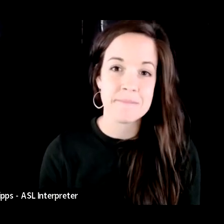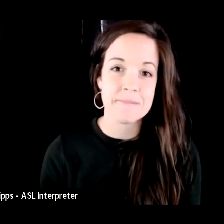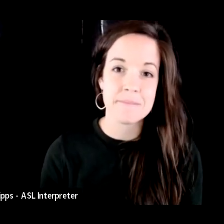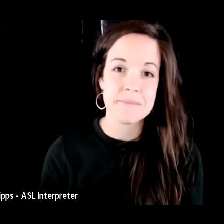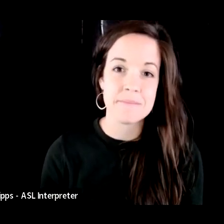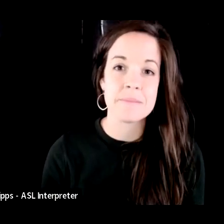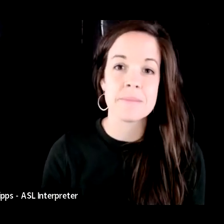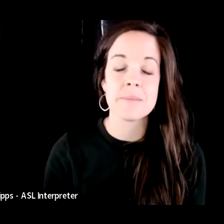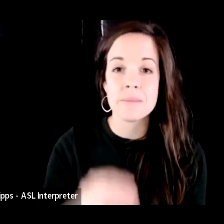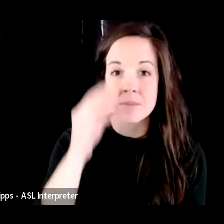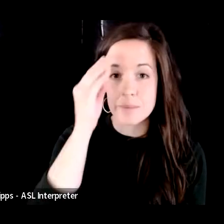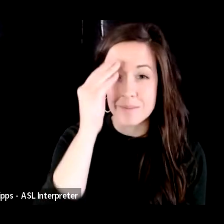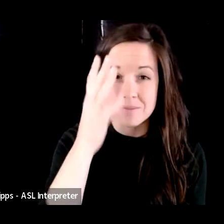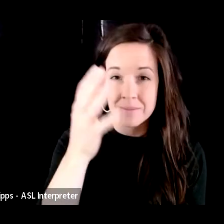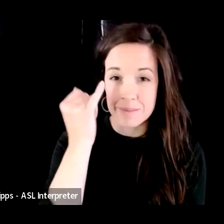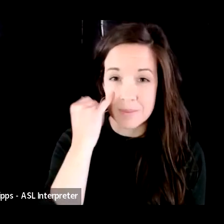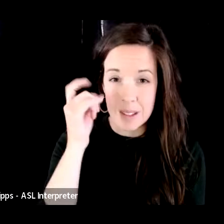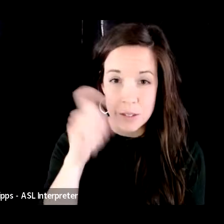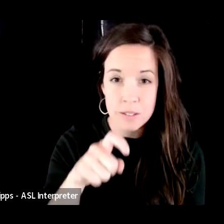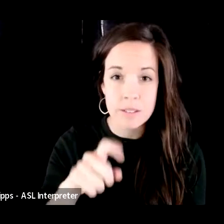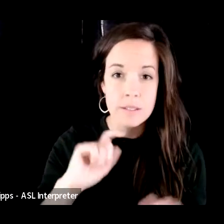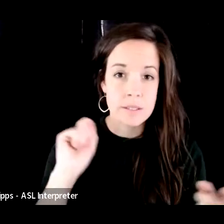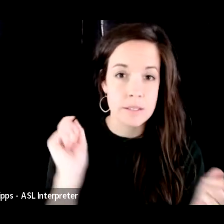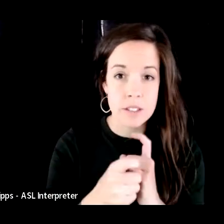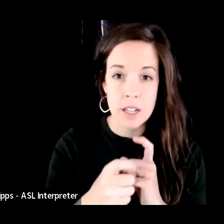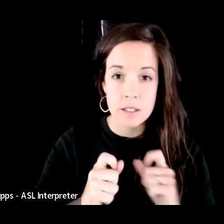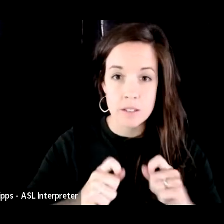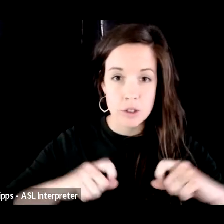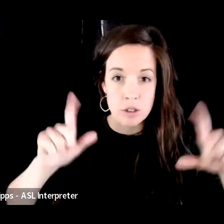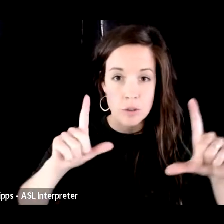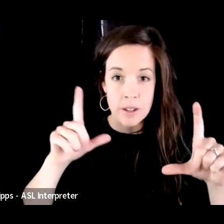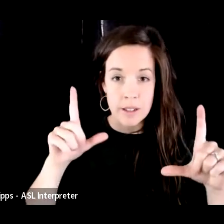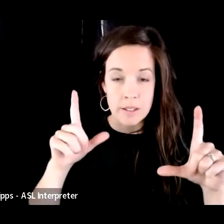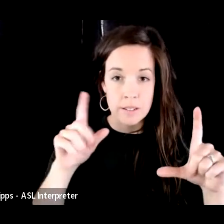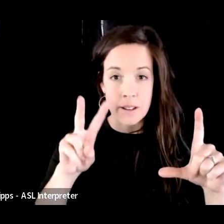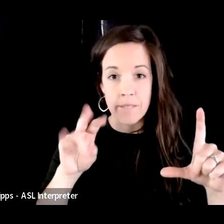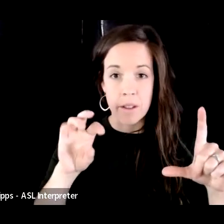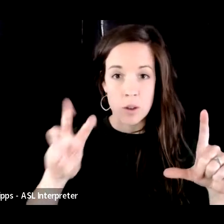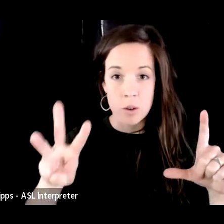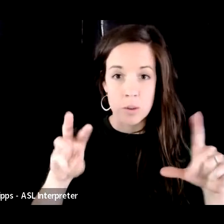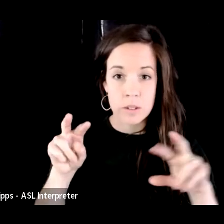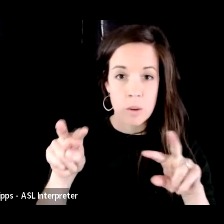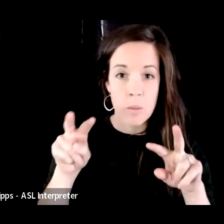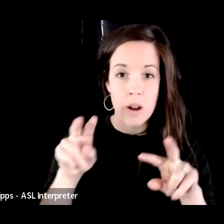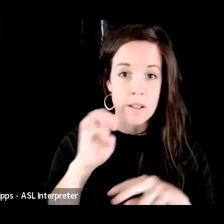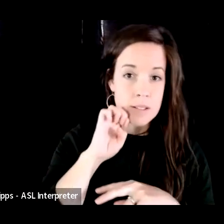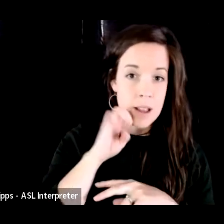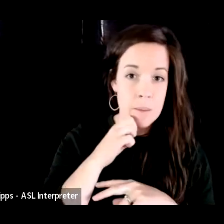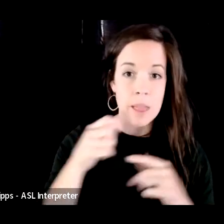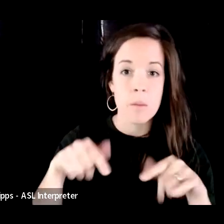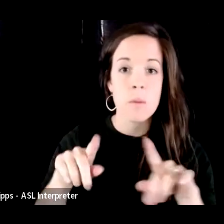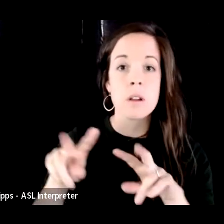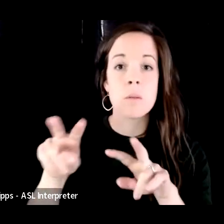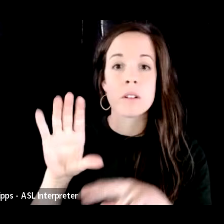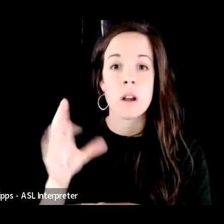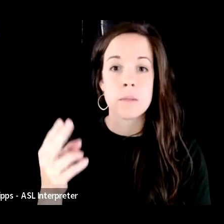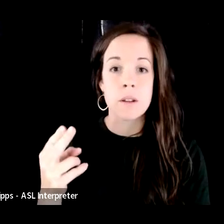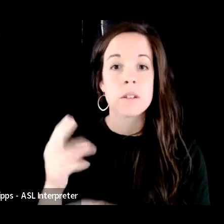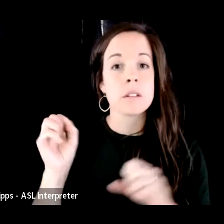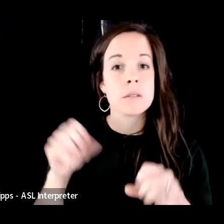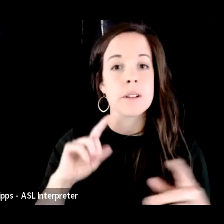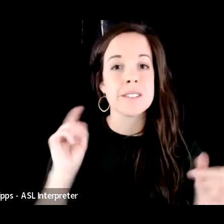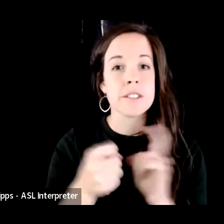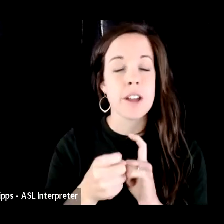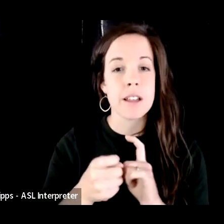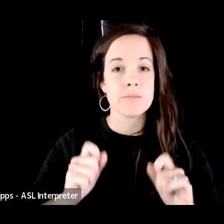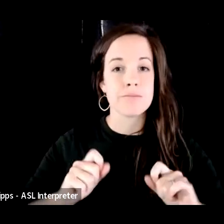Please note that if you need to change your screen view to watch Emily as you're watching Common Hour, you can adjust the screen display